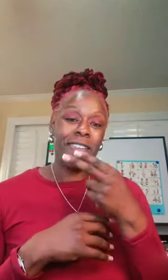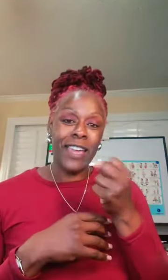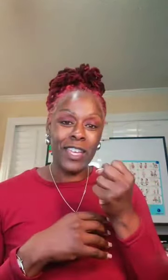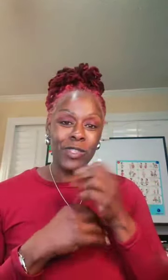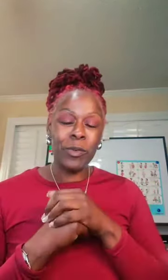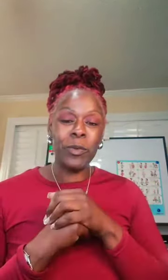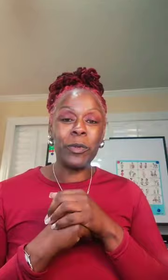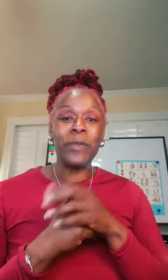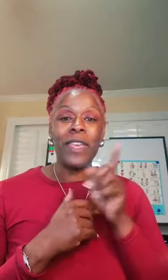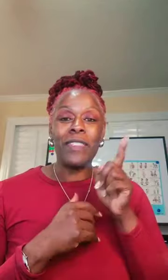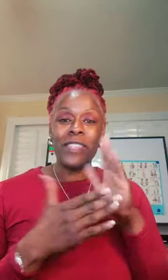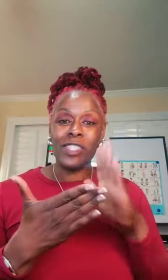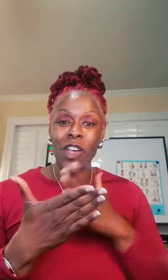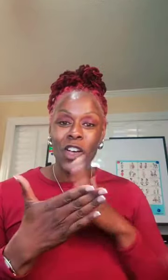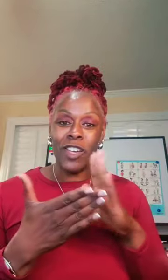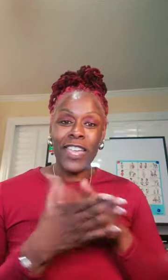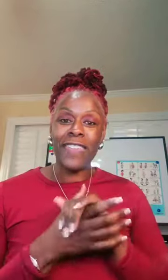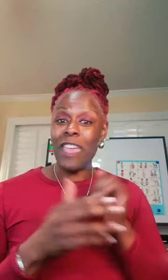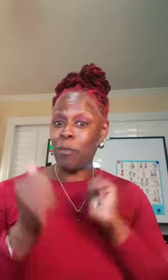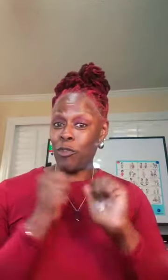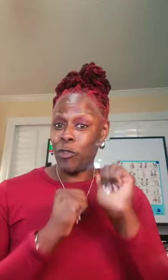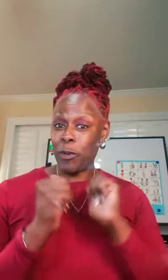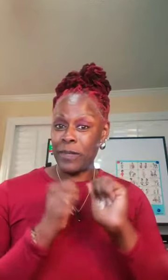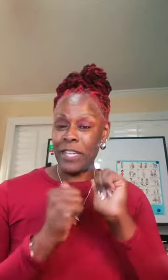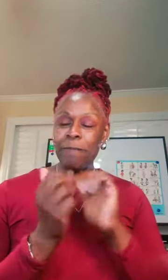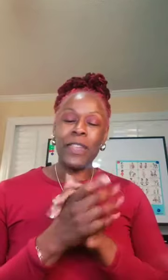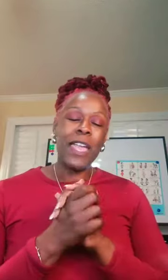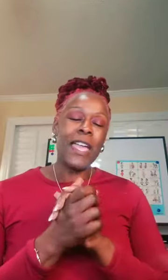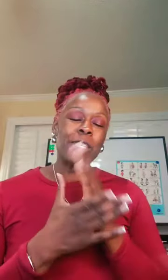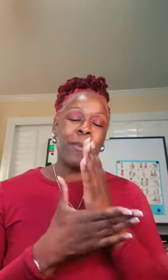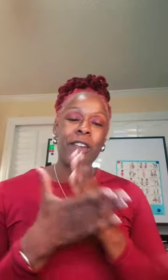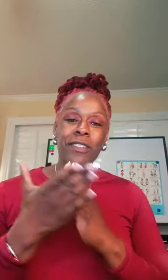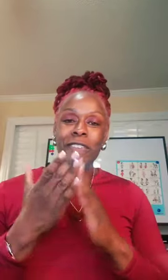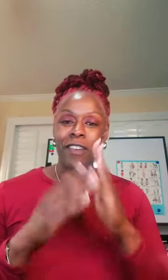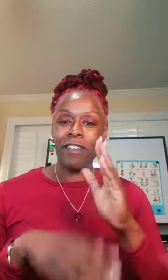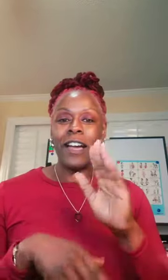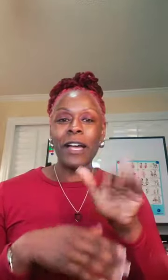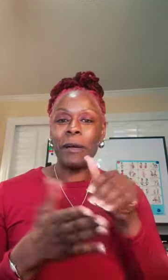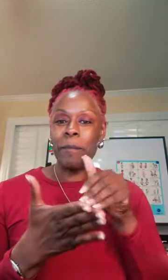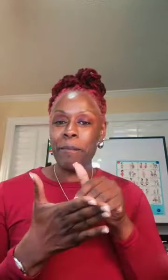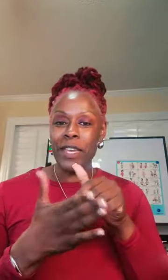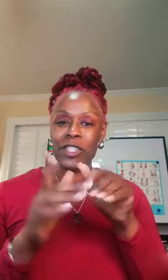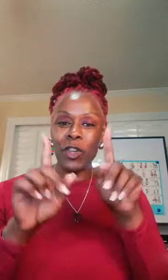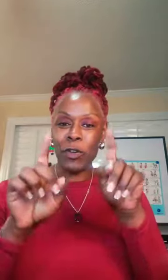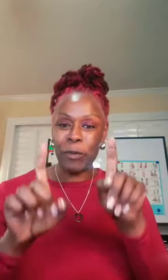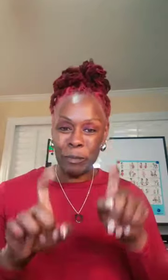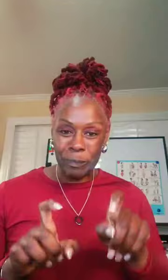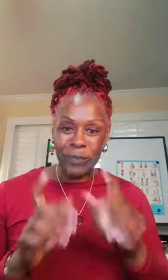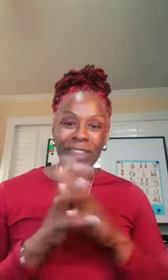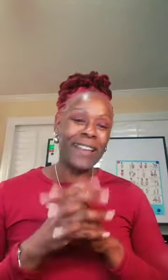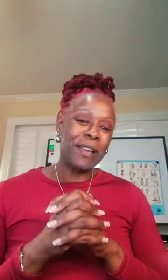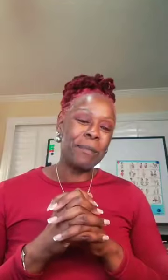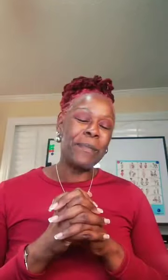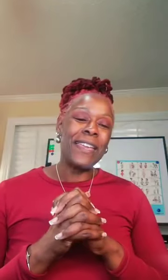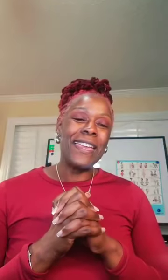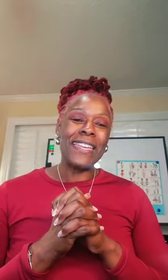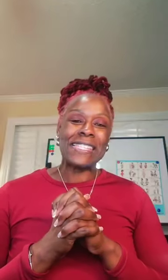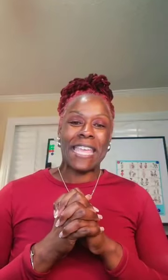high school the song, and they performed it as part of their midterm